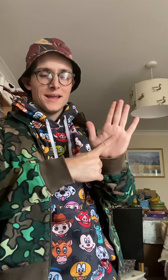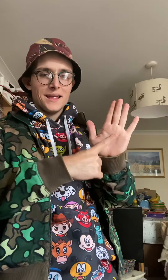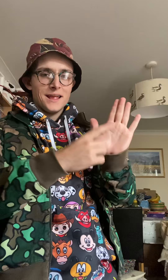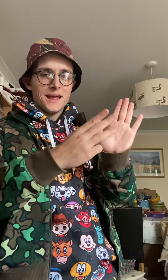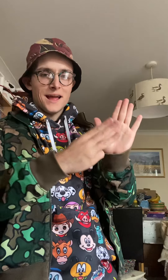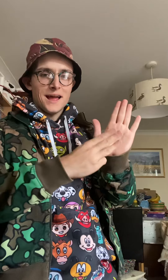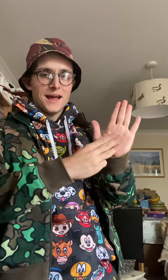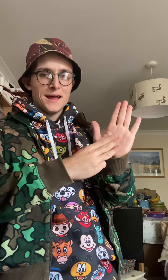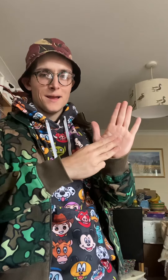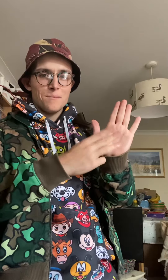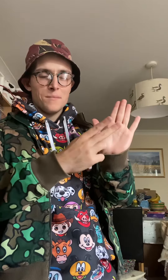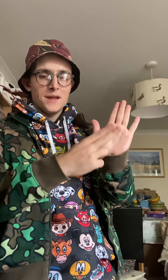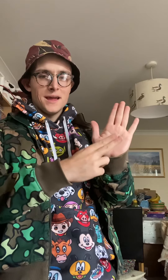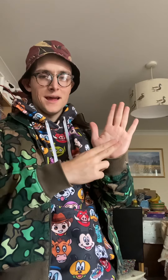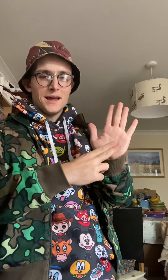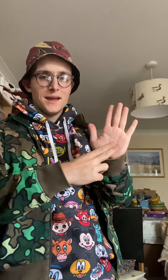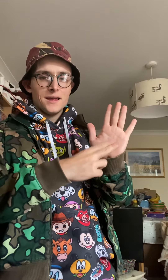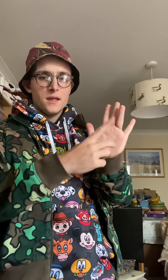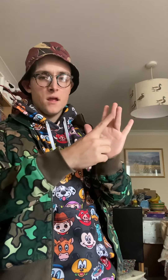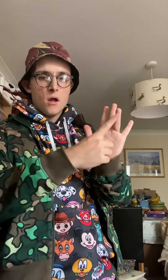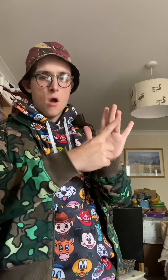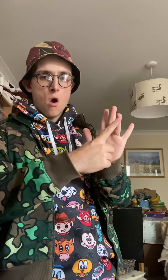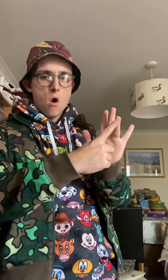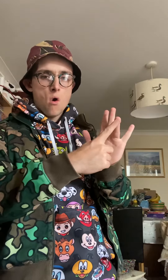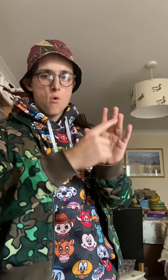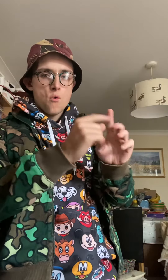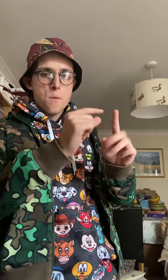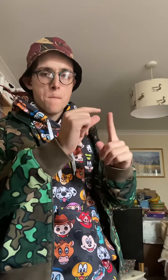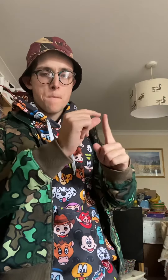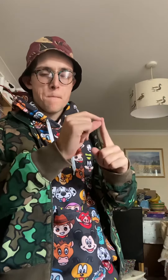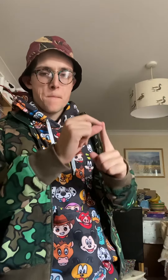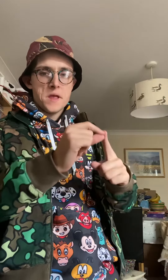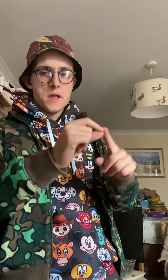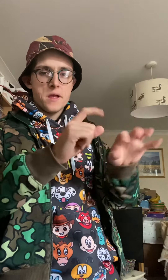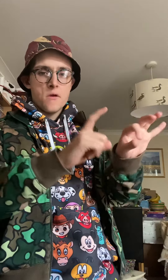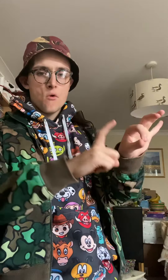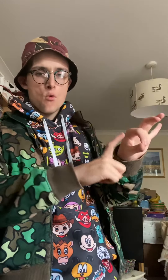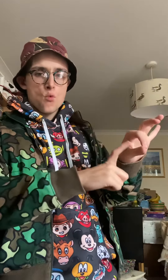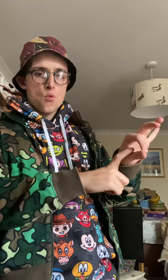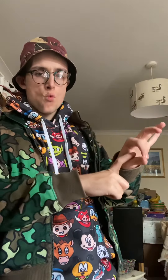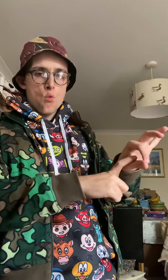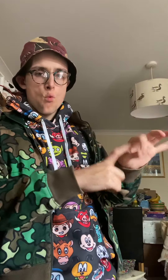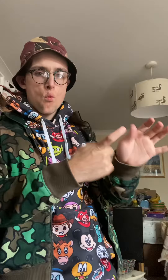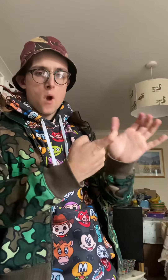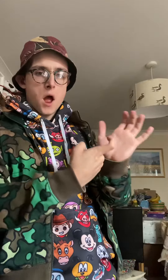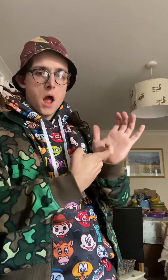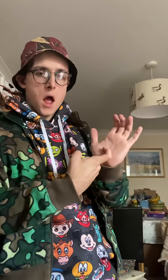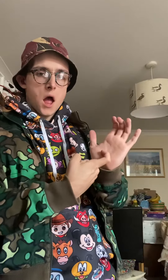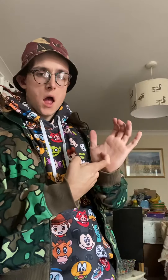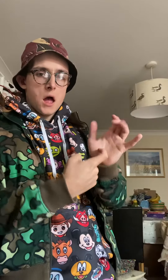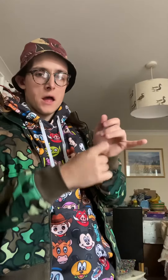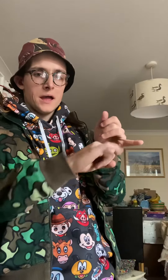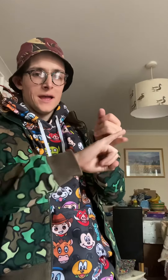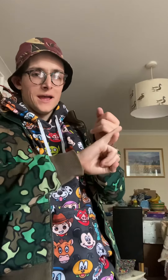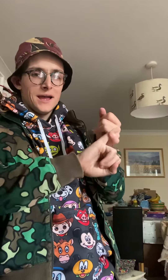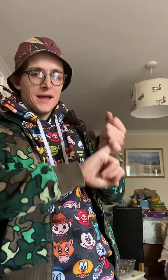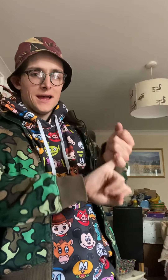M I O B R H